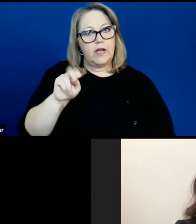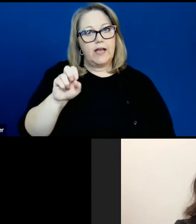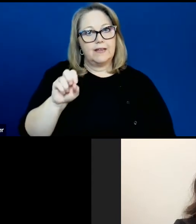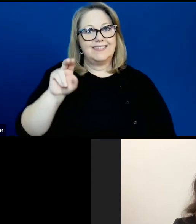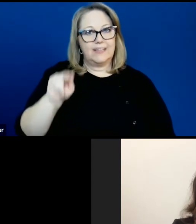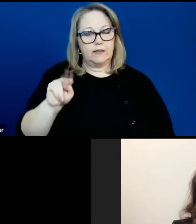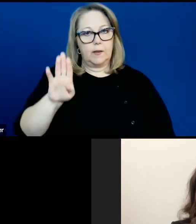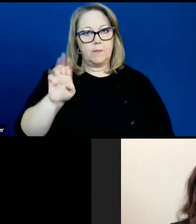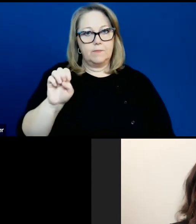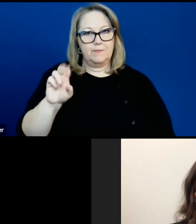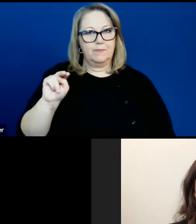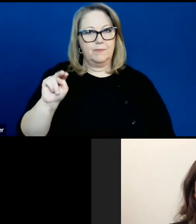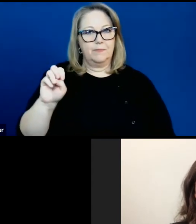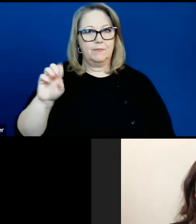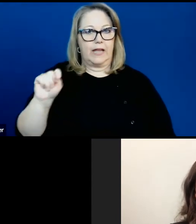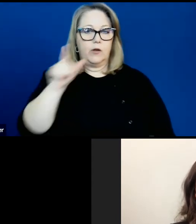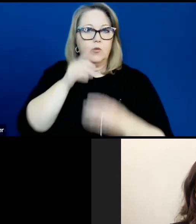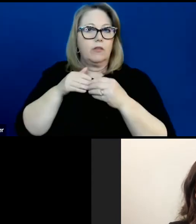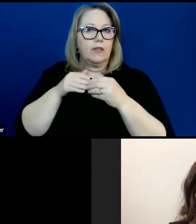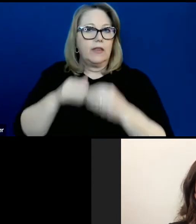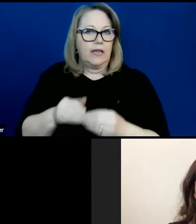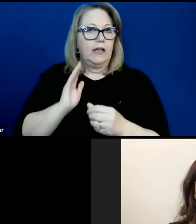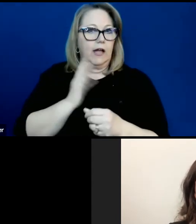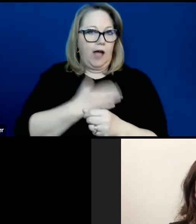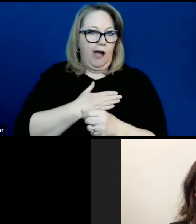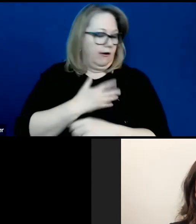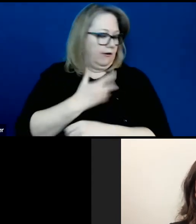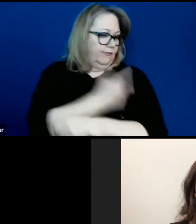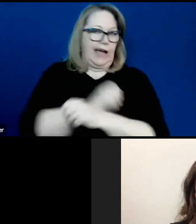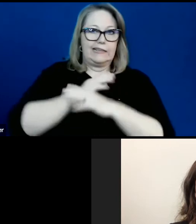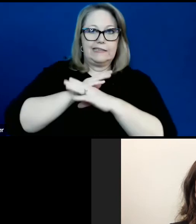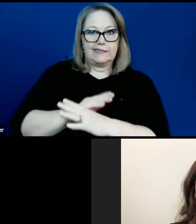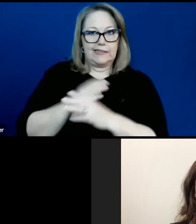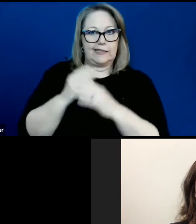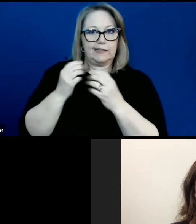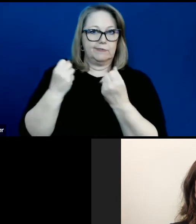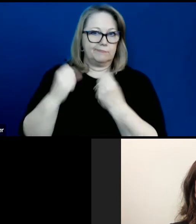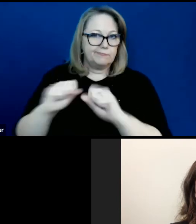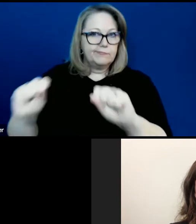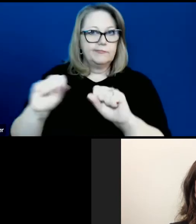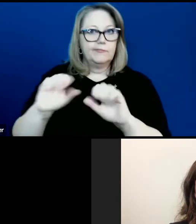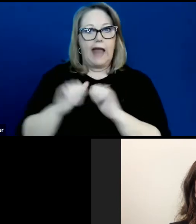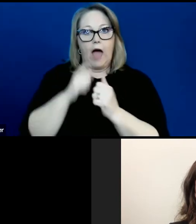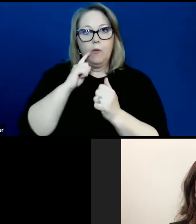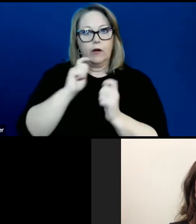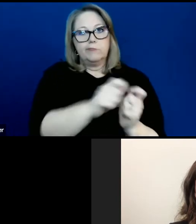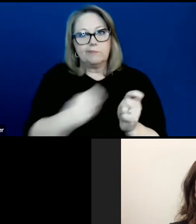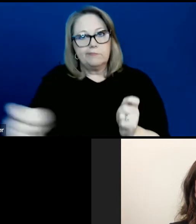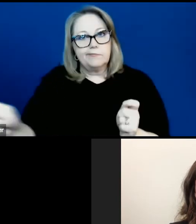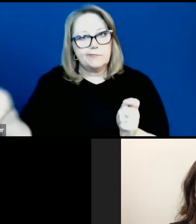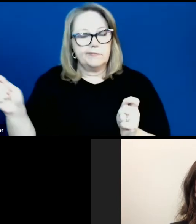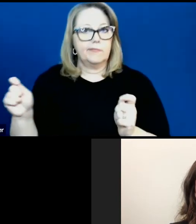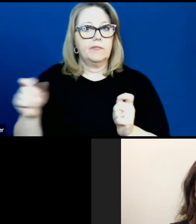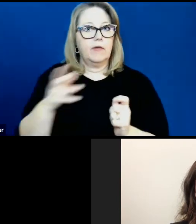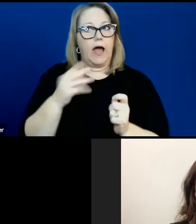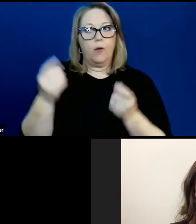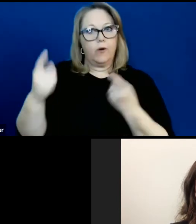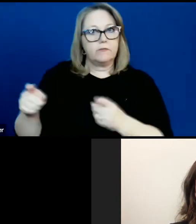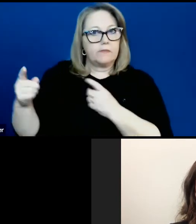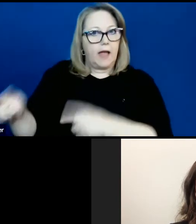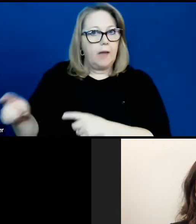Division of Public and Behavioral Health, to provide more updates on how the Tier 1 distribution is going and our ongoing efforts to